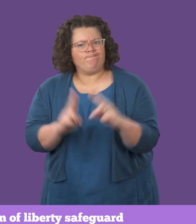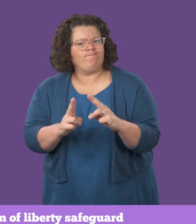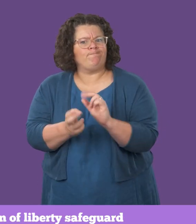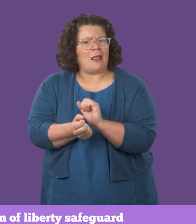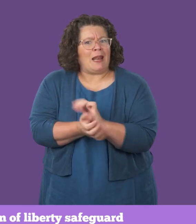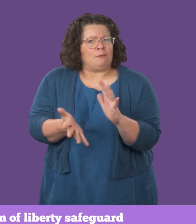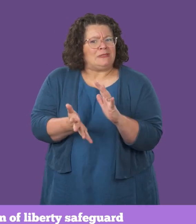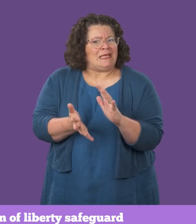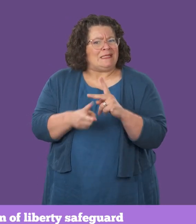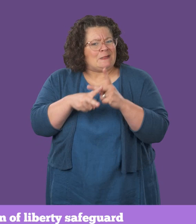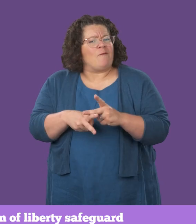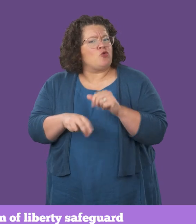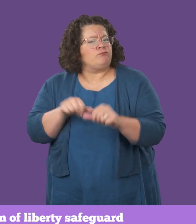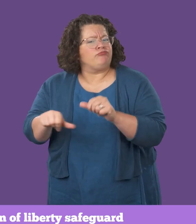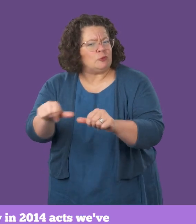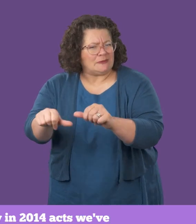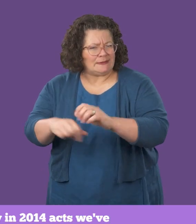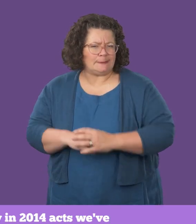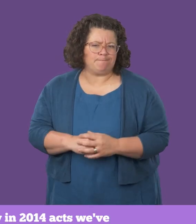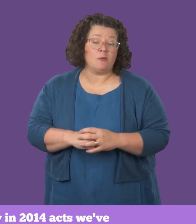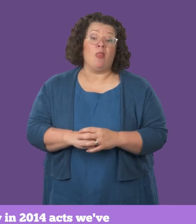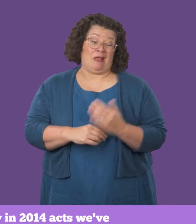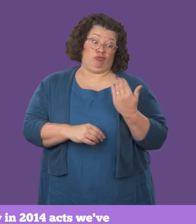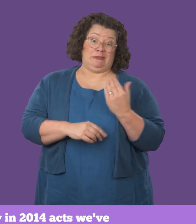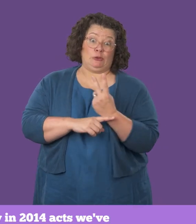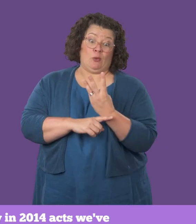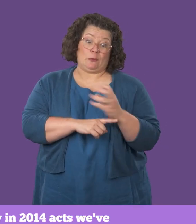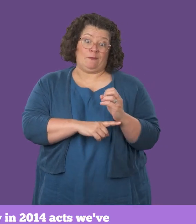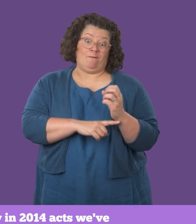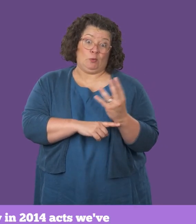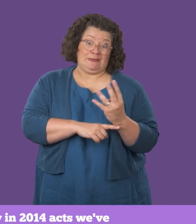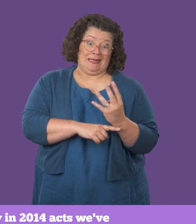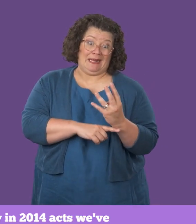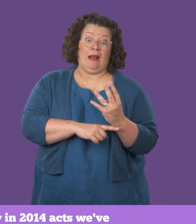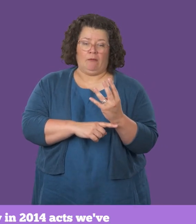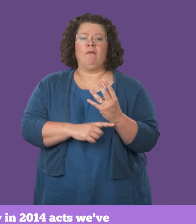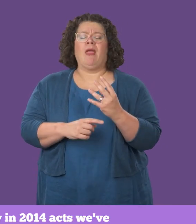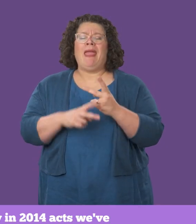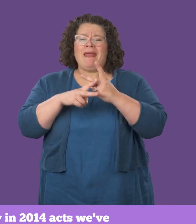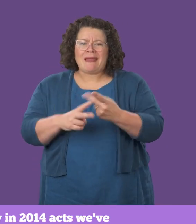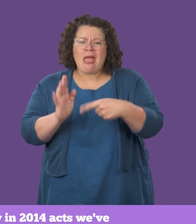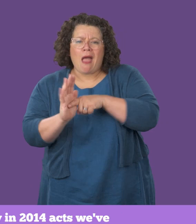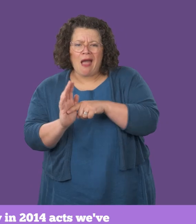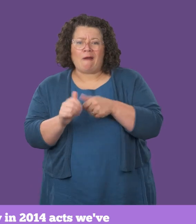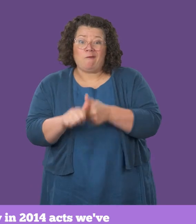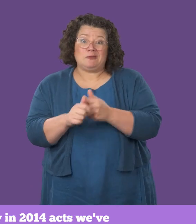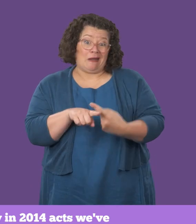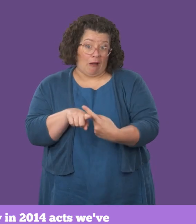most recently, in the 2014 Acts, we've had Care Act advocacy in England, and in